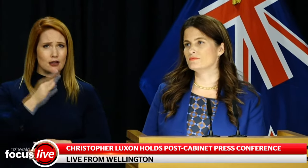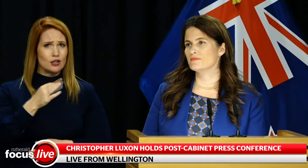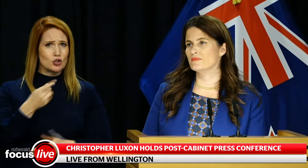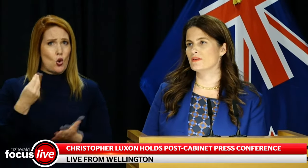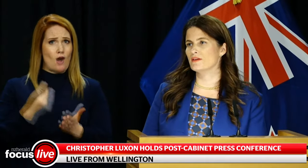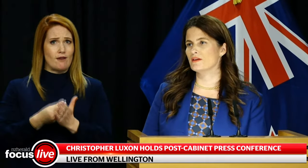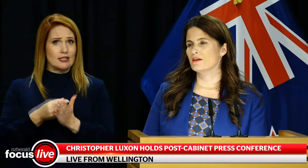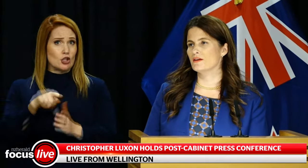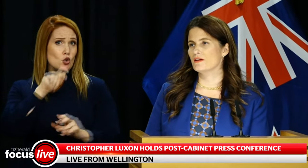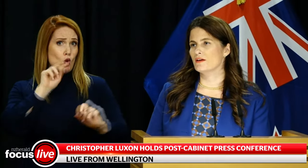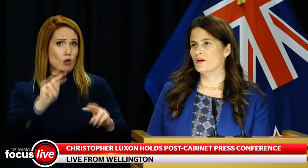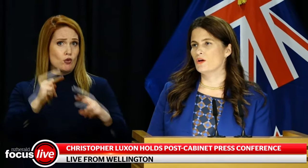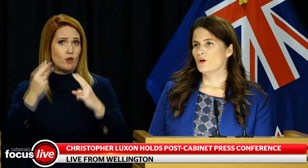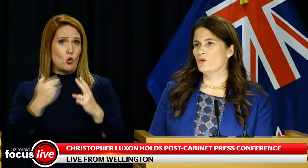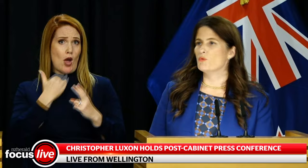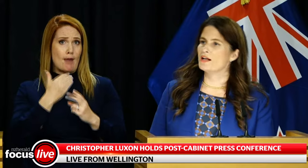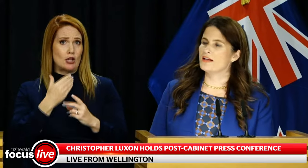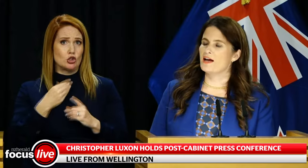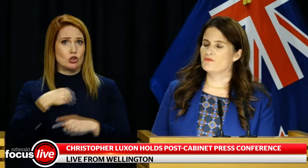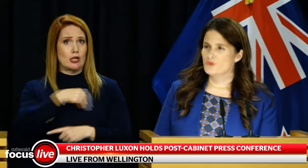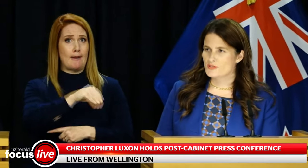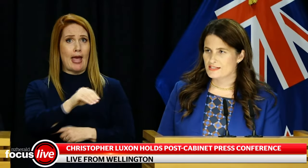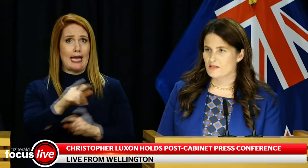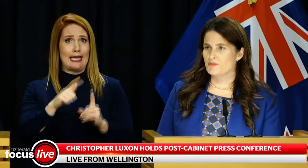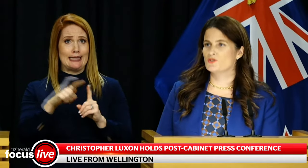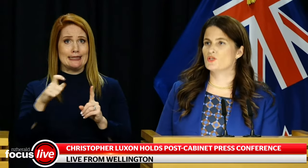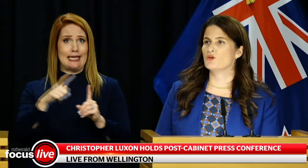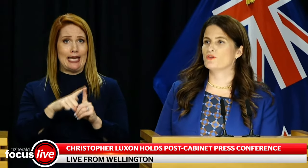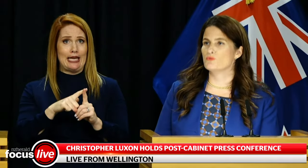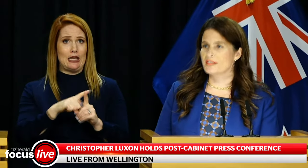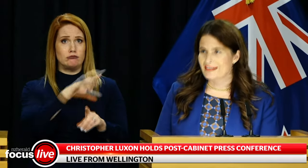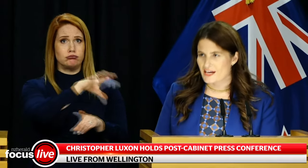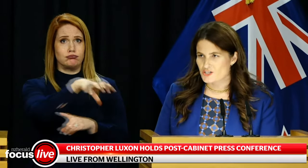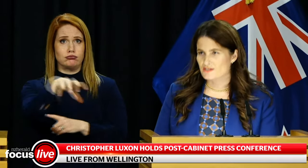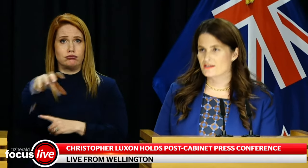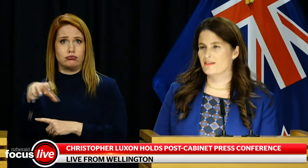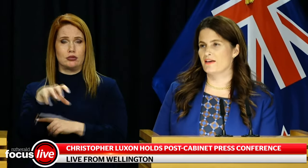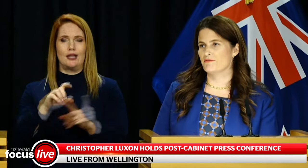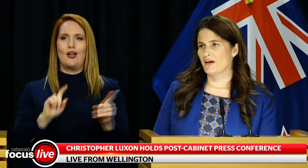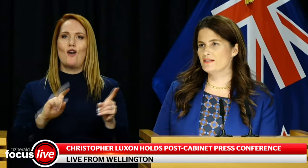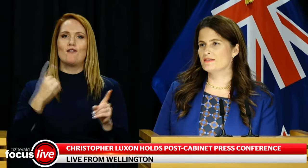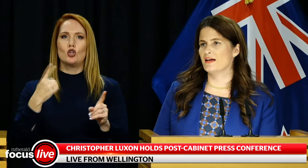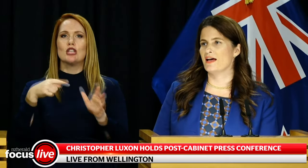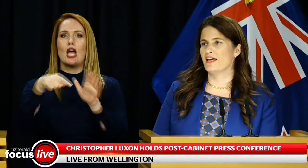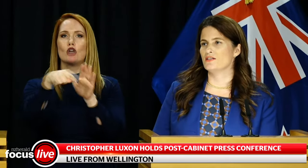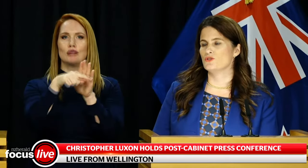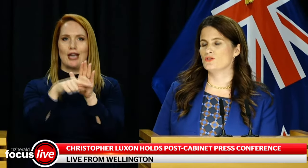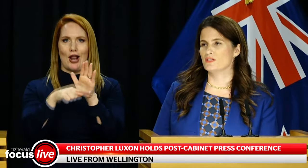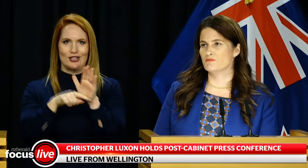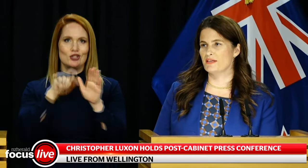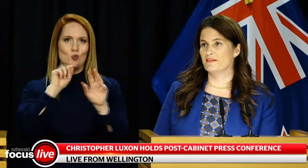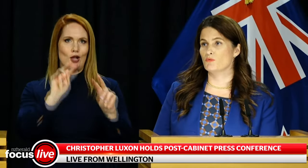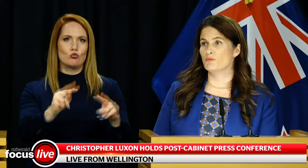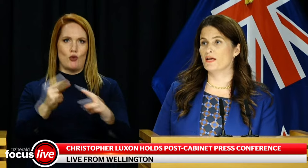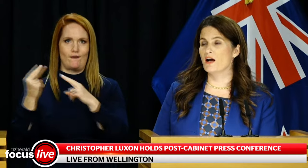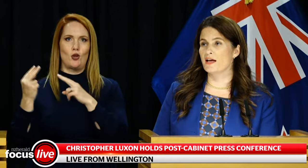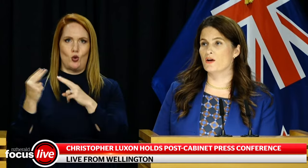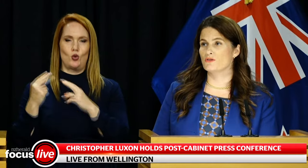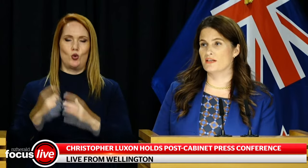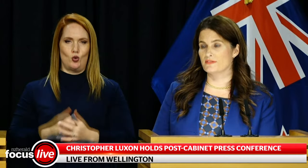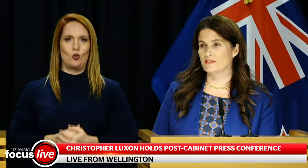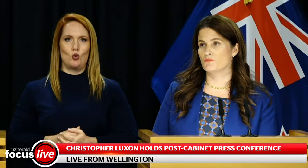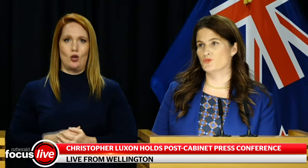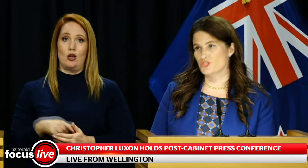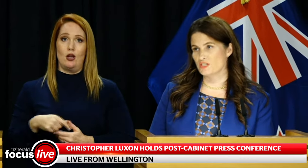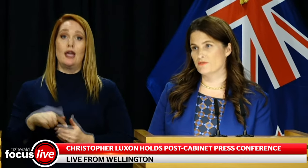get as far as the ratio goes? Well, our first step is to look at the regulations that they face, and you can expect that it will be high